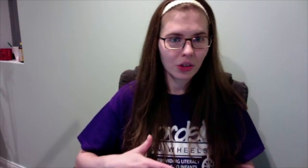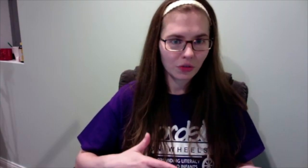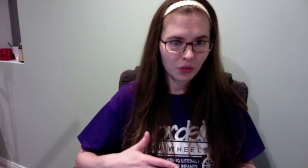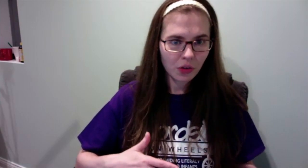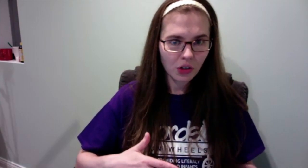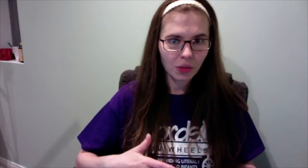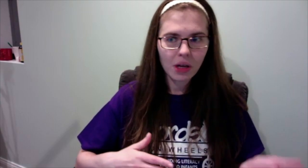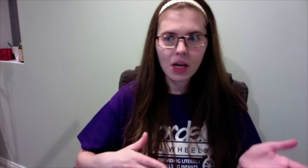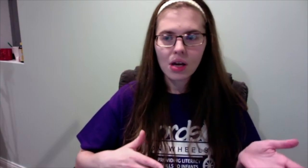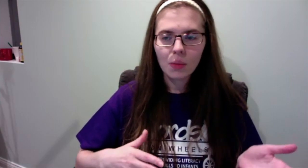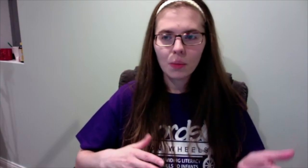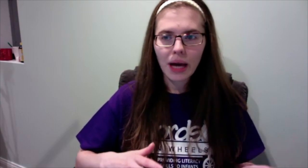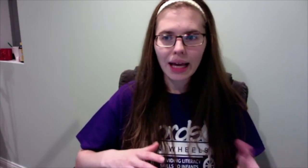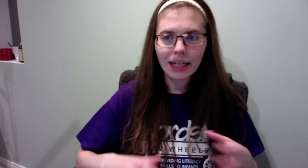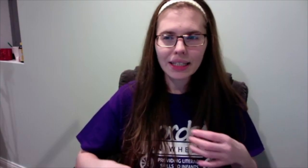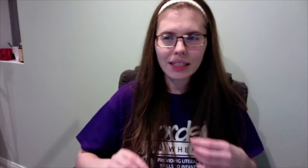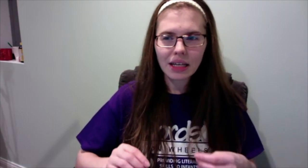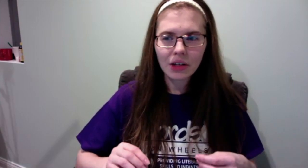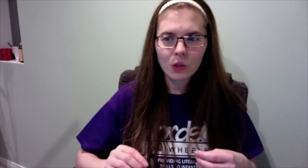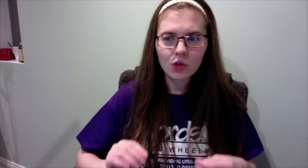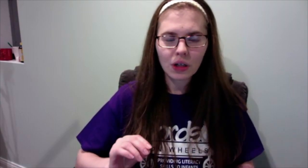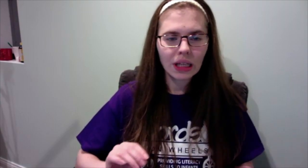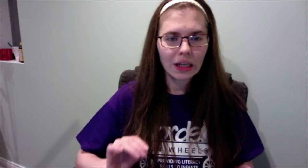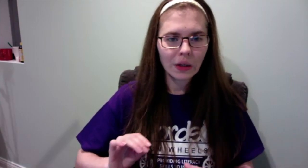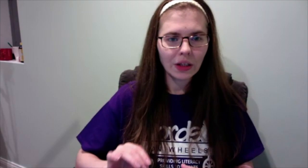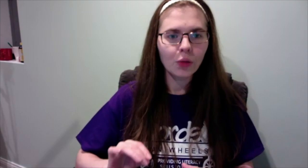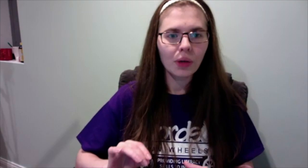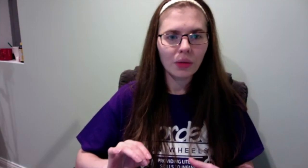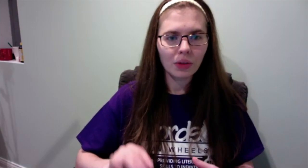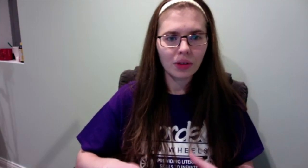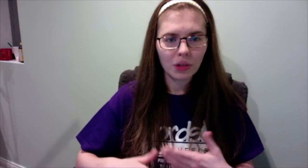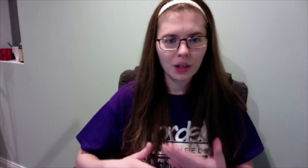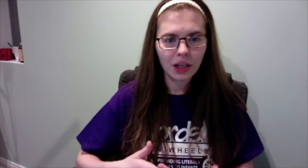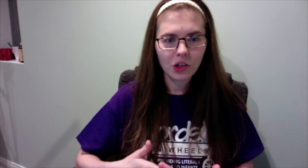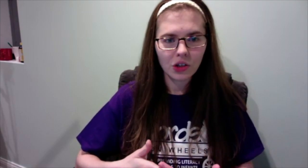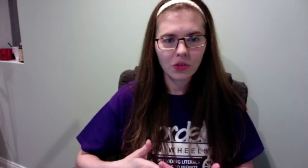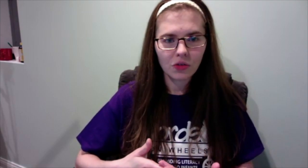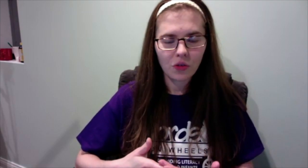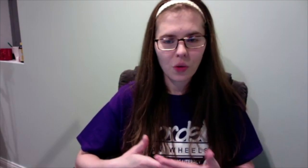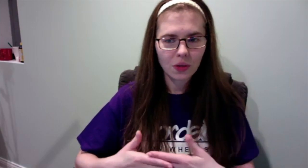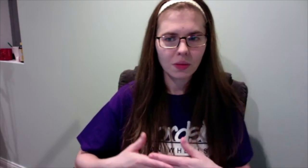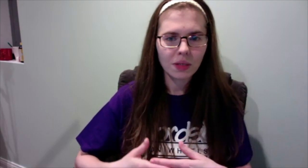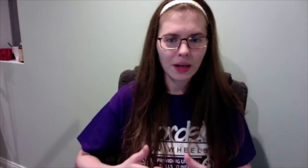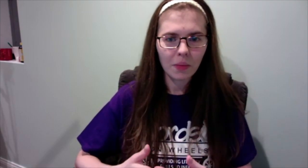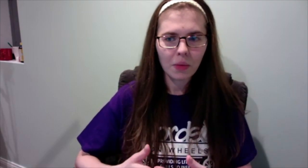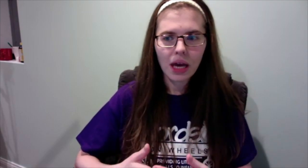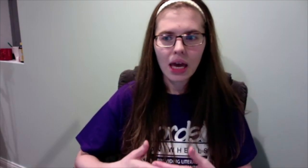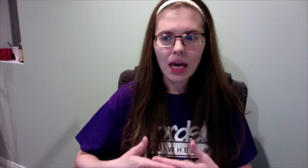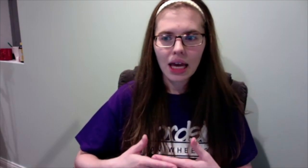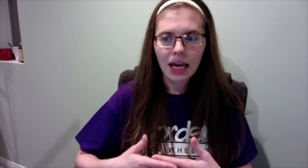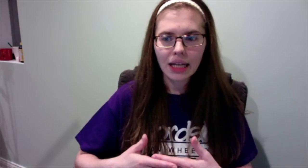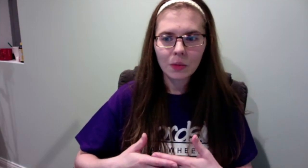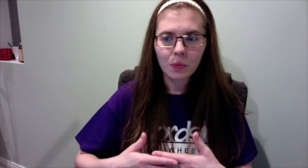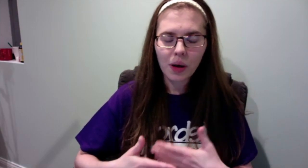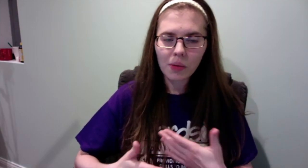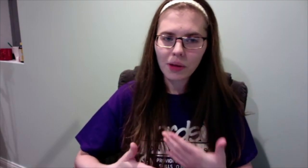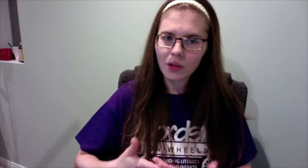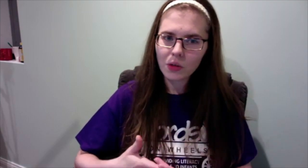full term, but I could see her struggling a little bit with communication for some time. It probably also